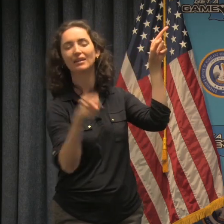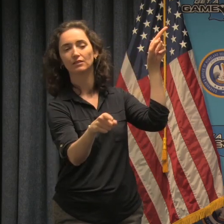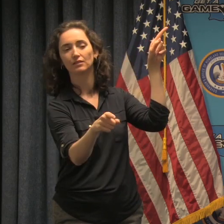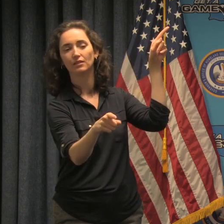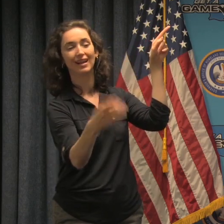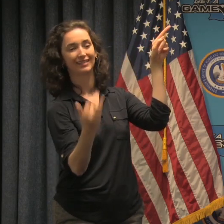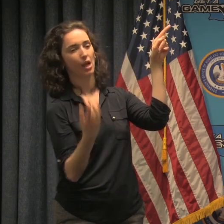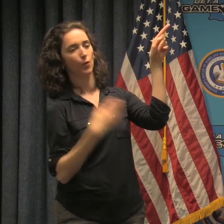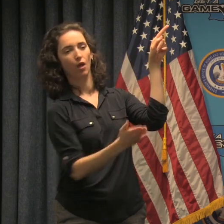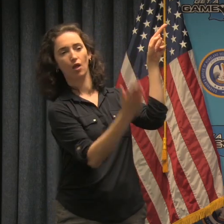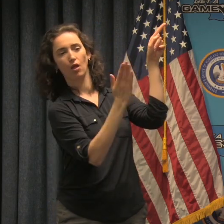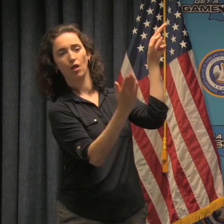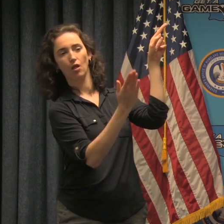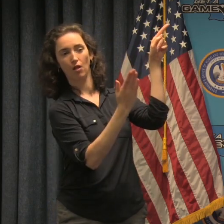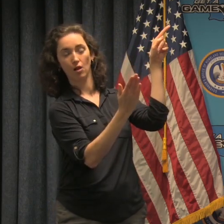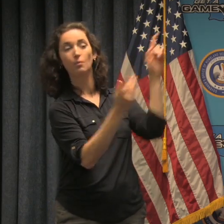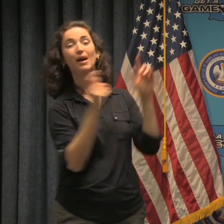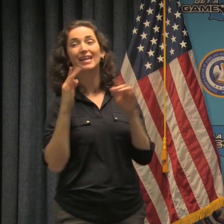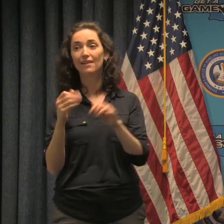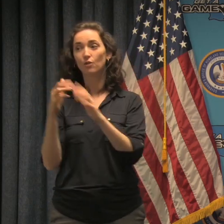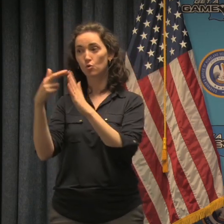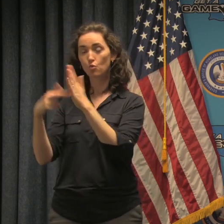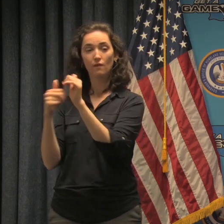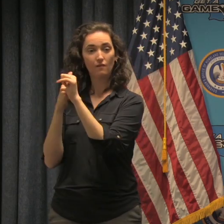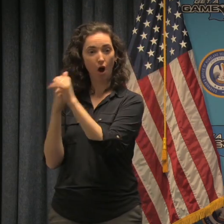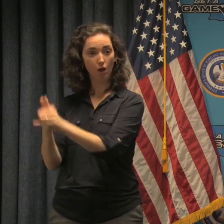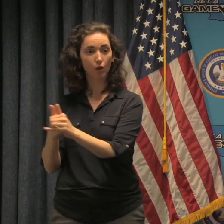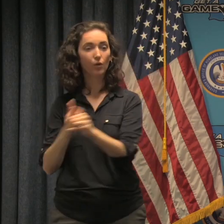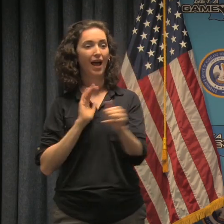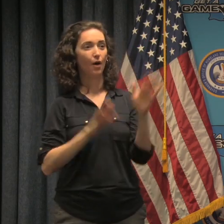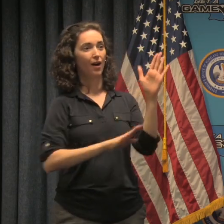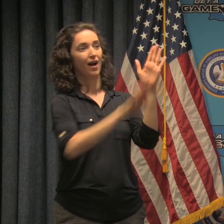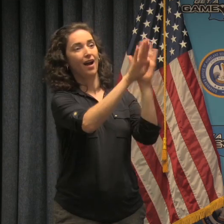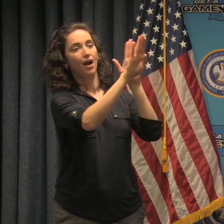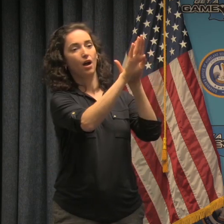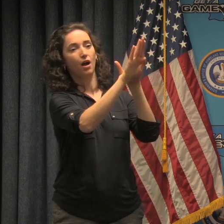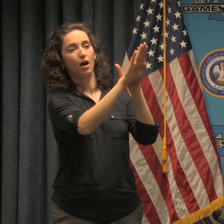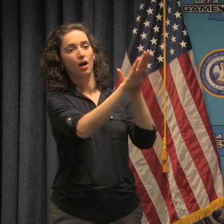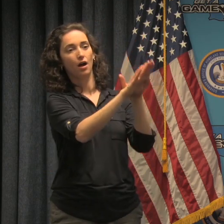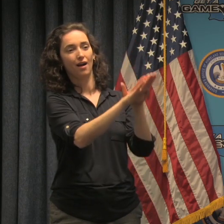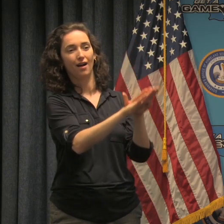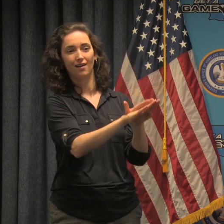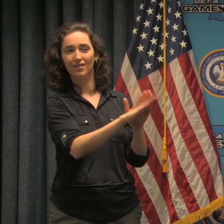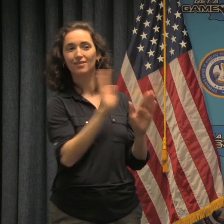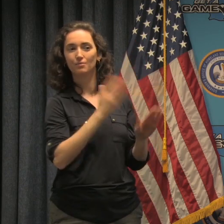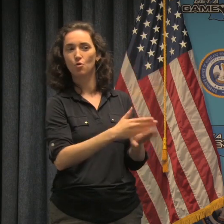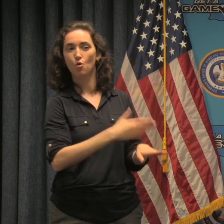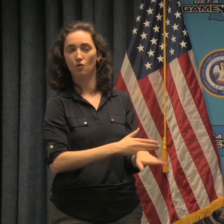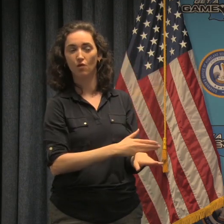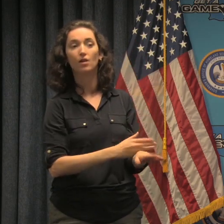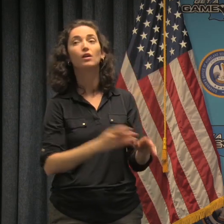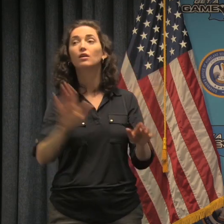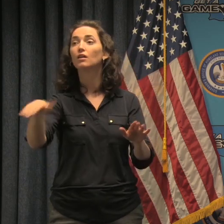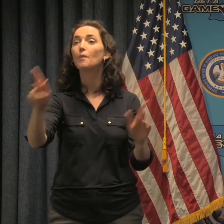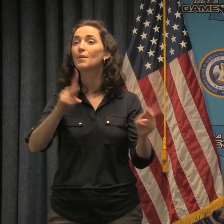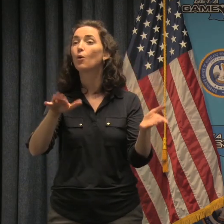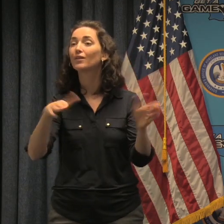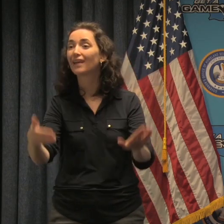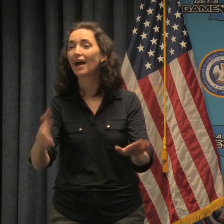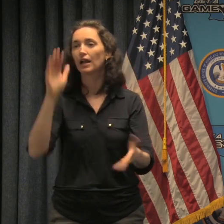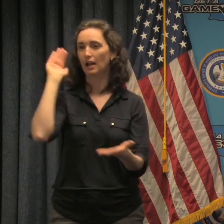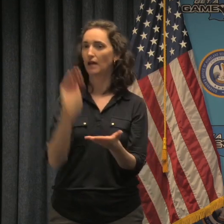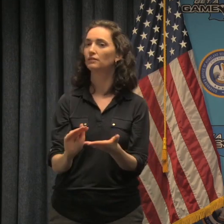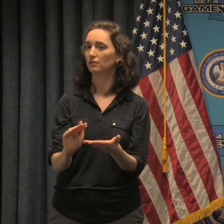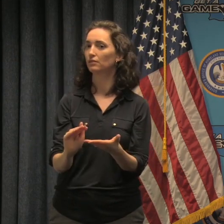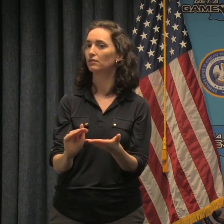get compliance, we start moving and keep moving and get closer to the best case, and less people will die. That it is really